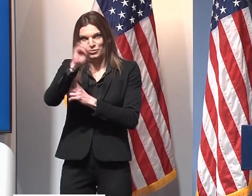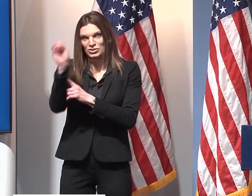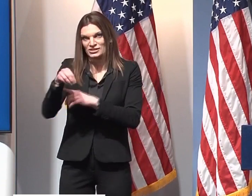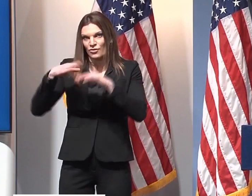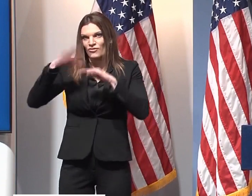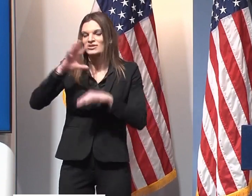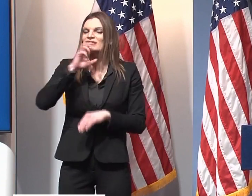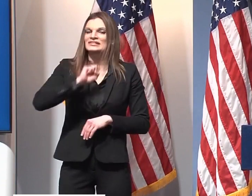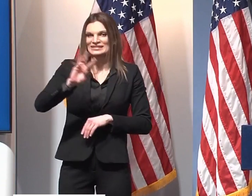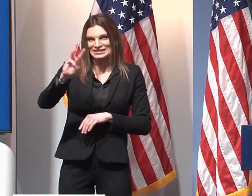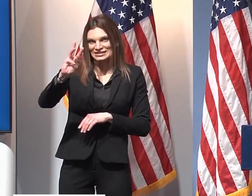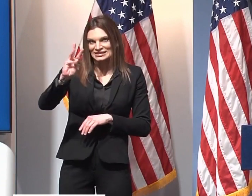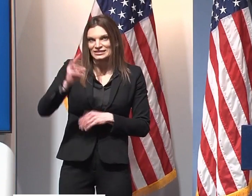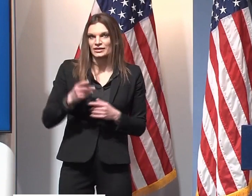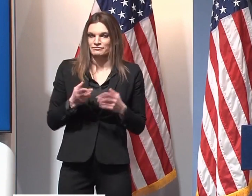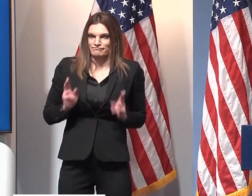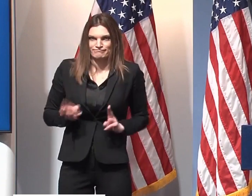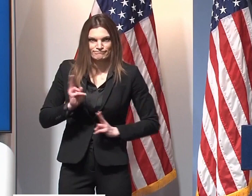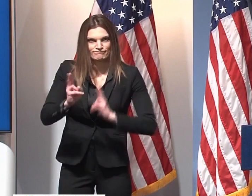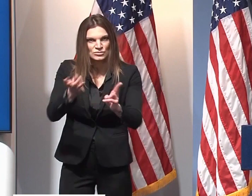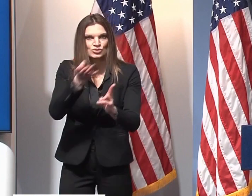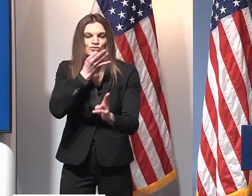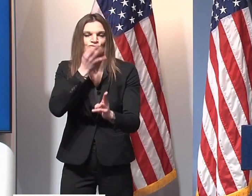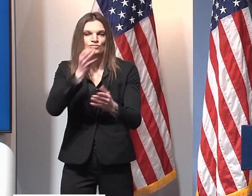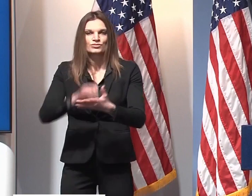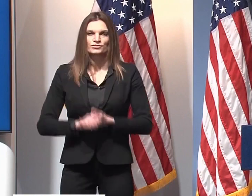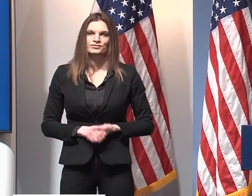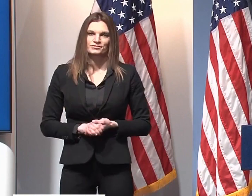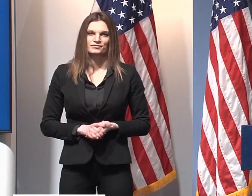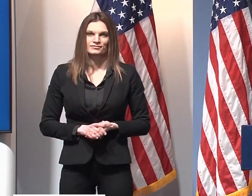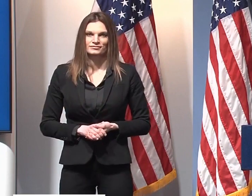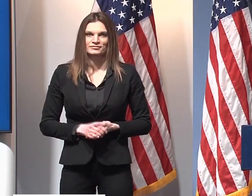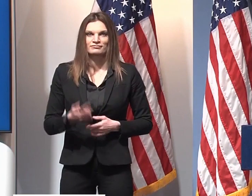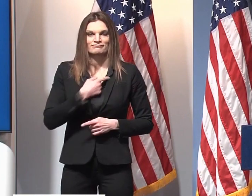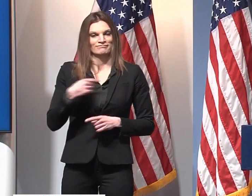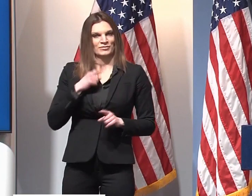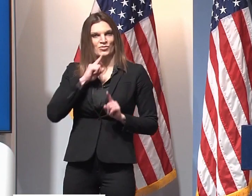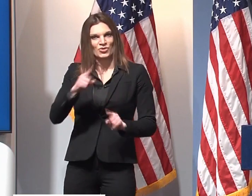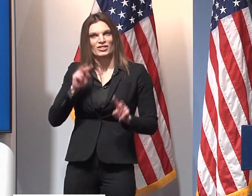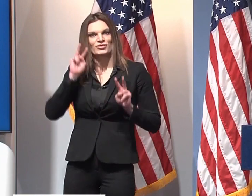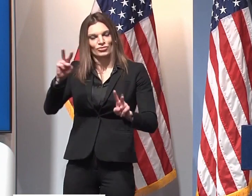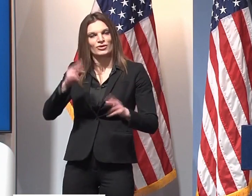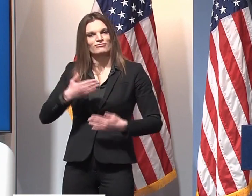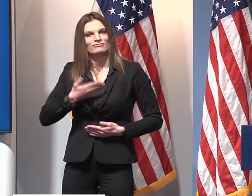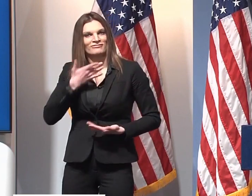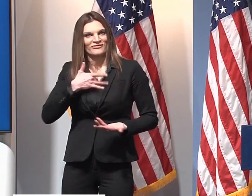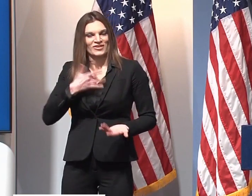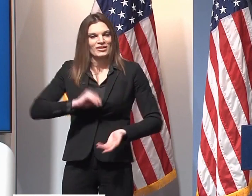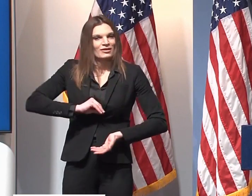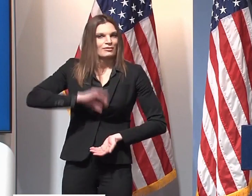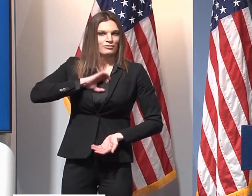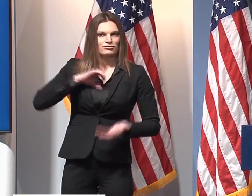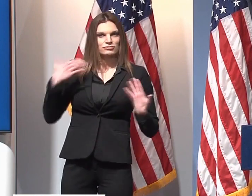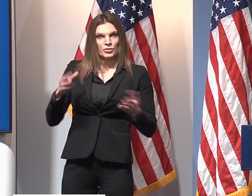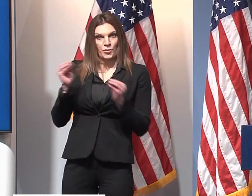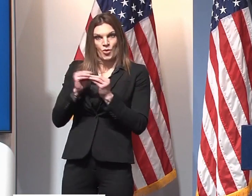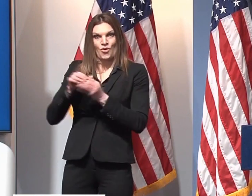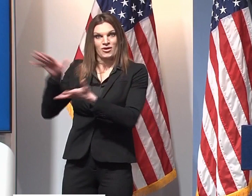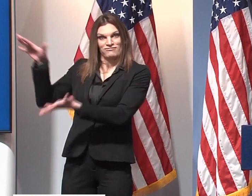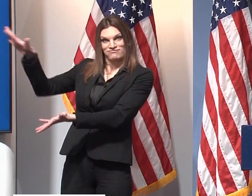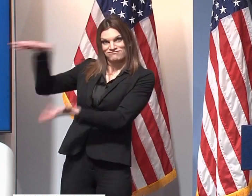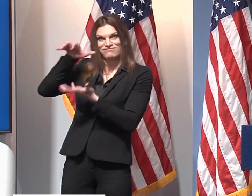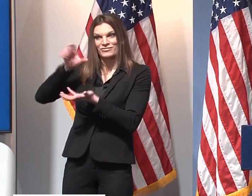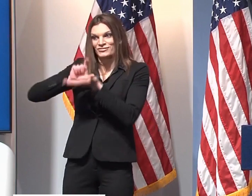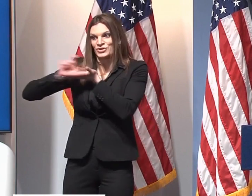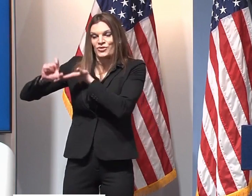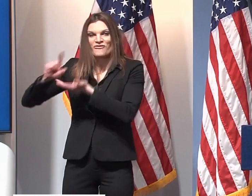age 16 and up as quickly as possible. And we're pleased that we continue to see more doses of vaccine be